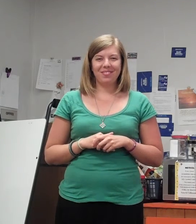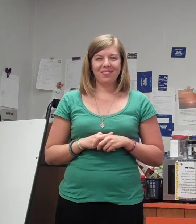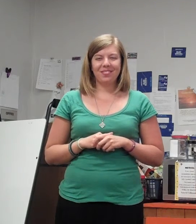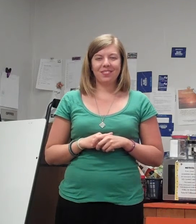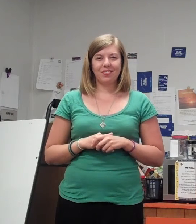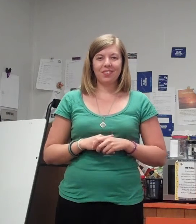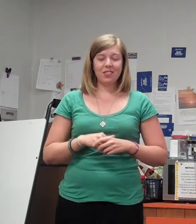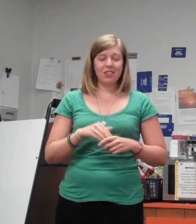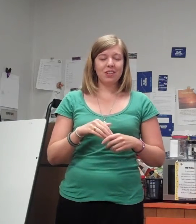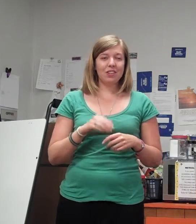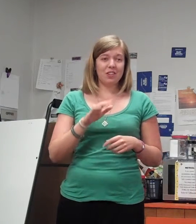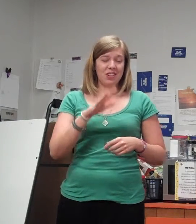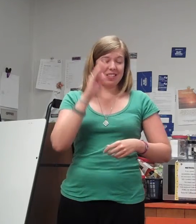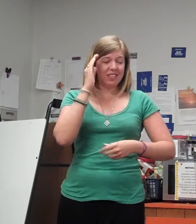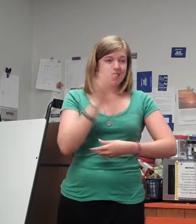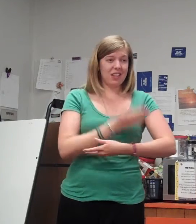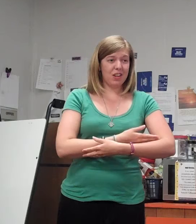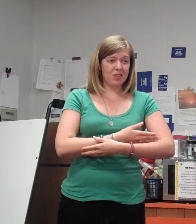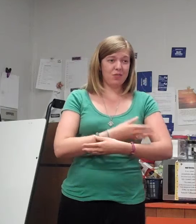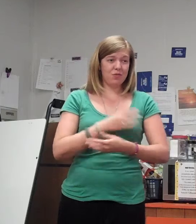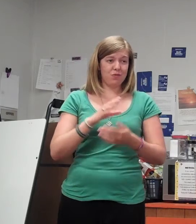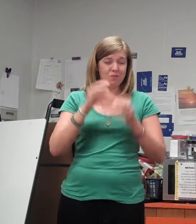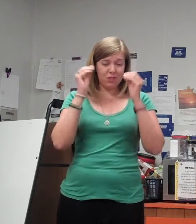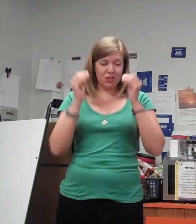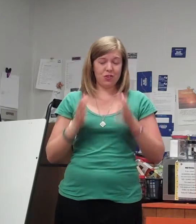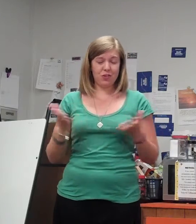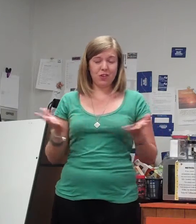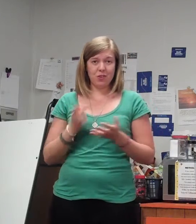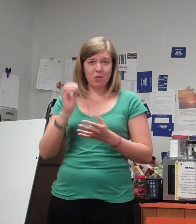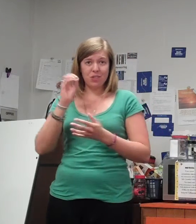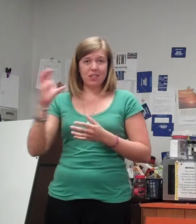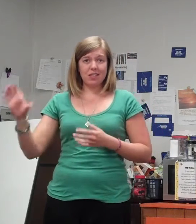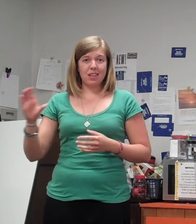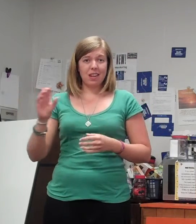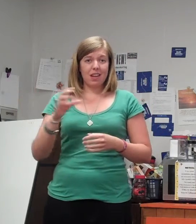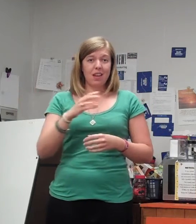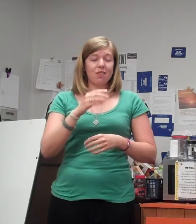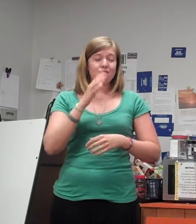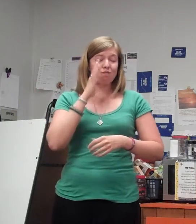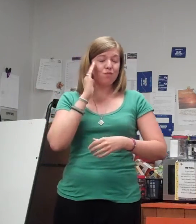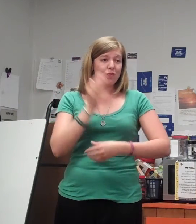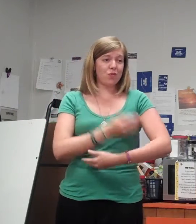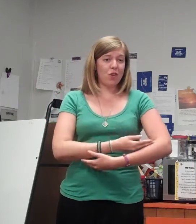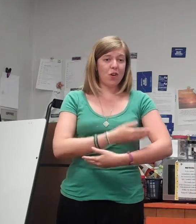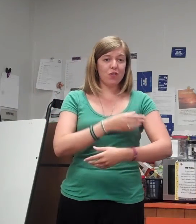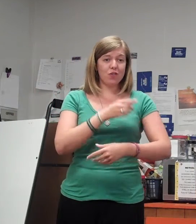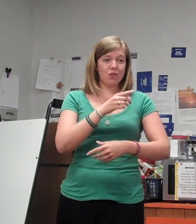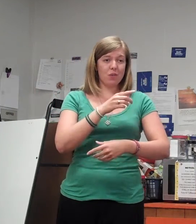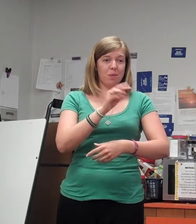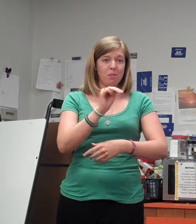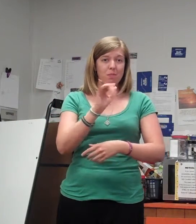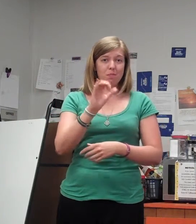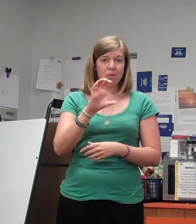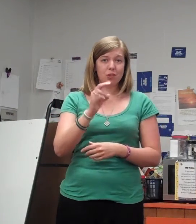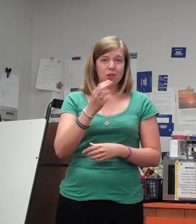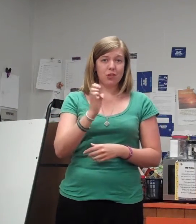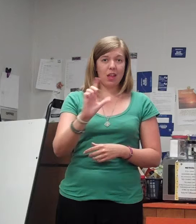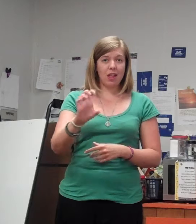OCC, and a daughter, Michelle, who is still out in the community to this day. And Kathy was amazing. She